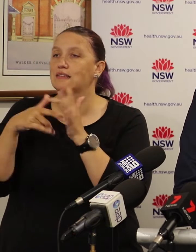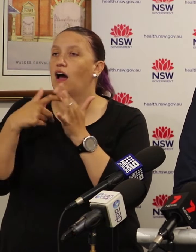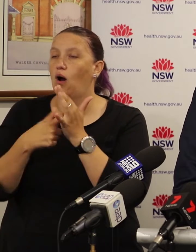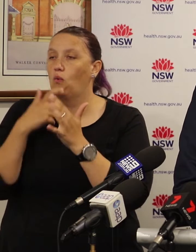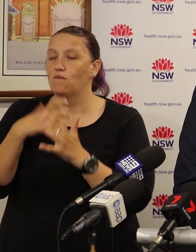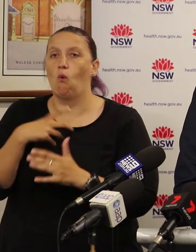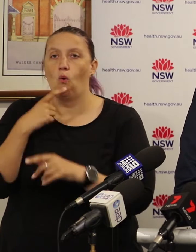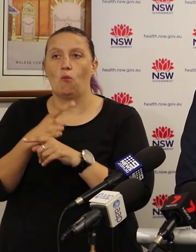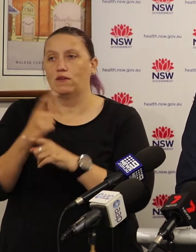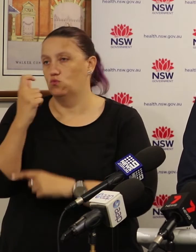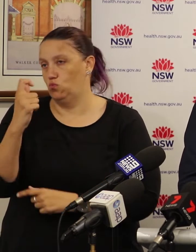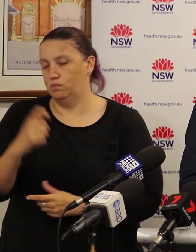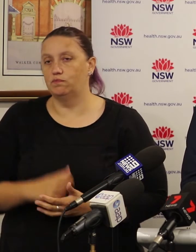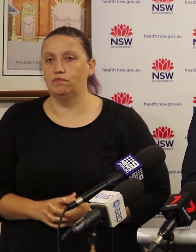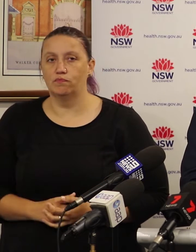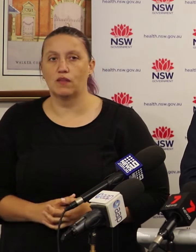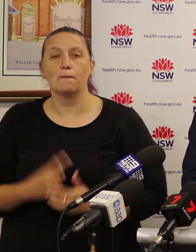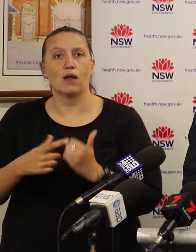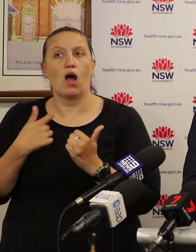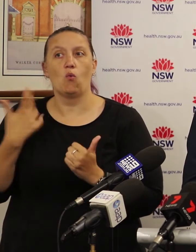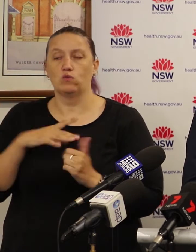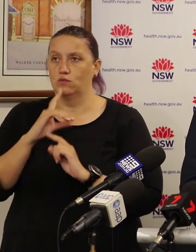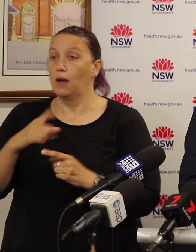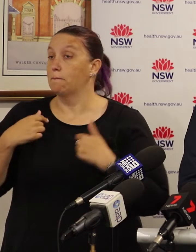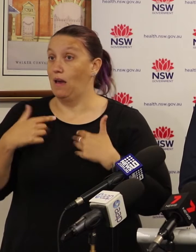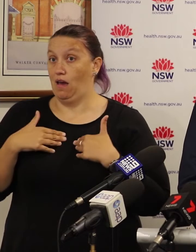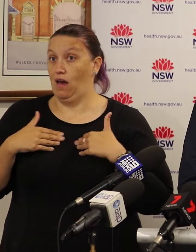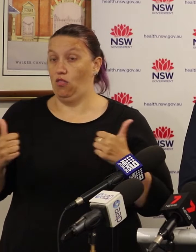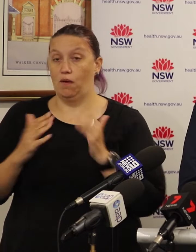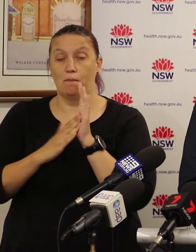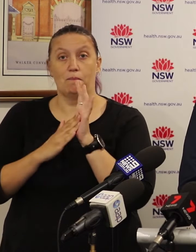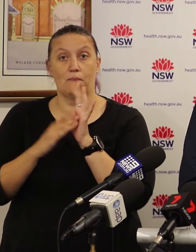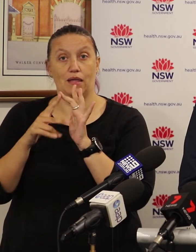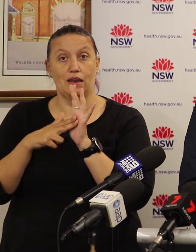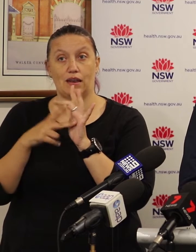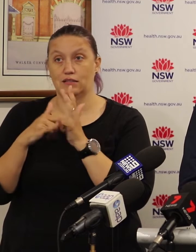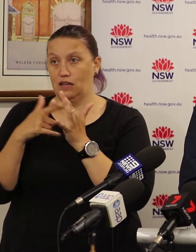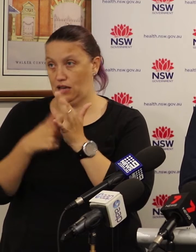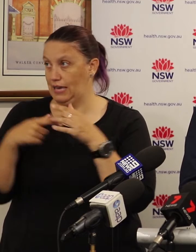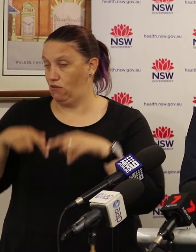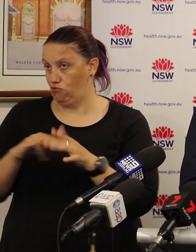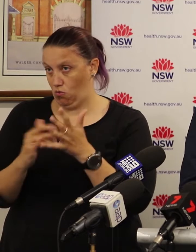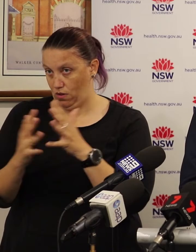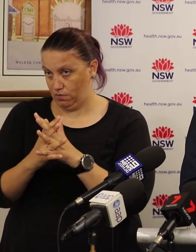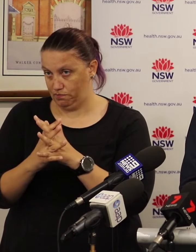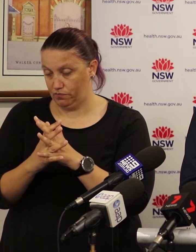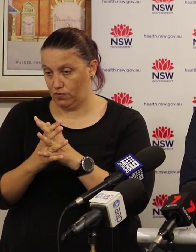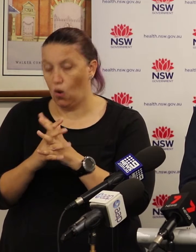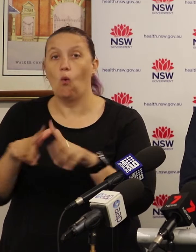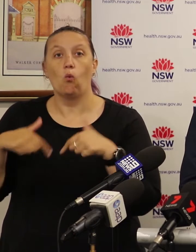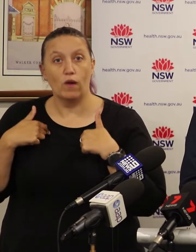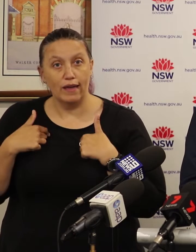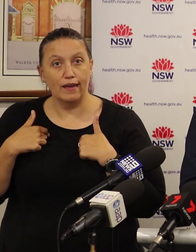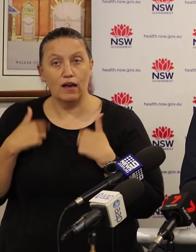will have more to say on it at the moment, but can I say, as Health Minister here in New South Wales, the accepted advice, understood